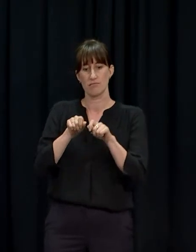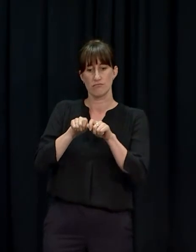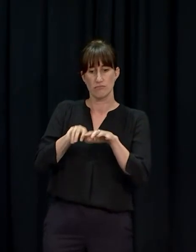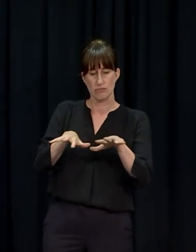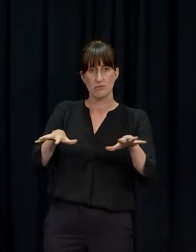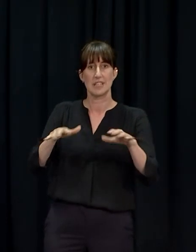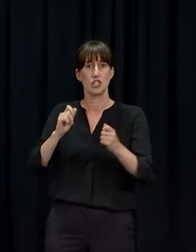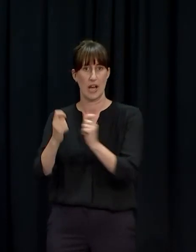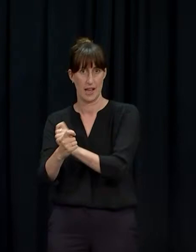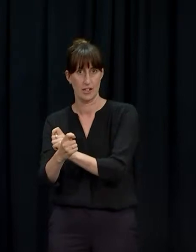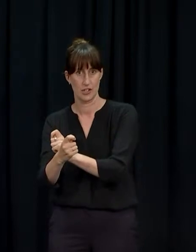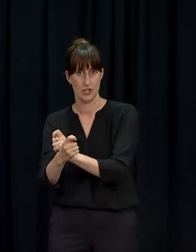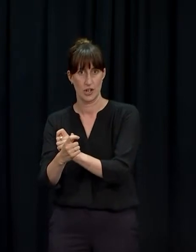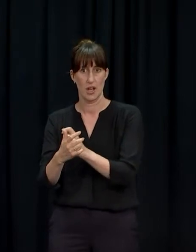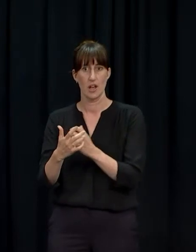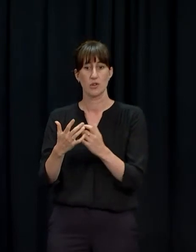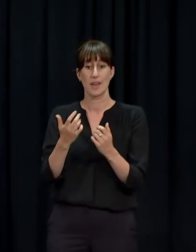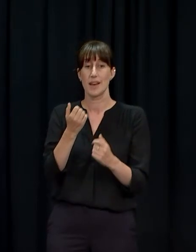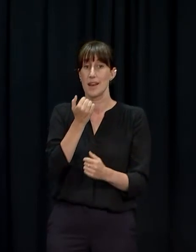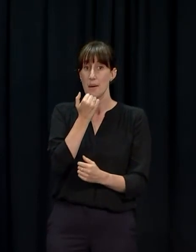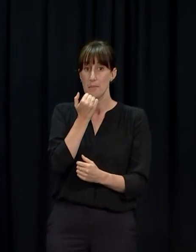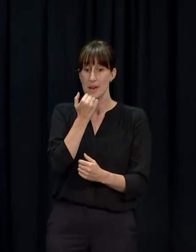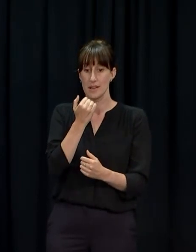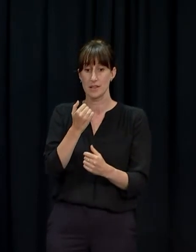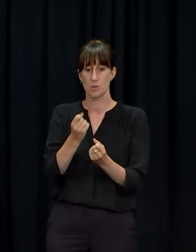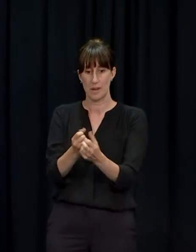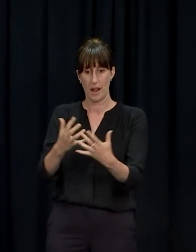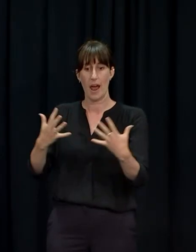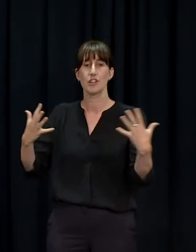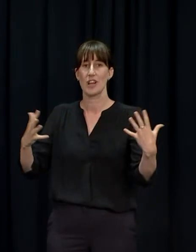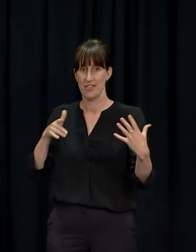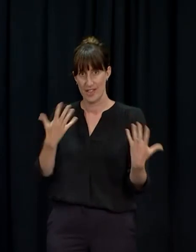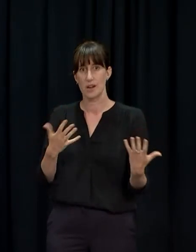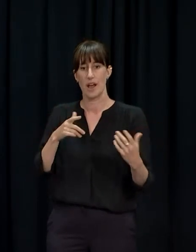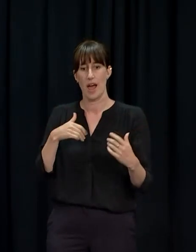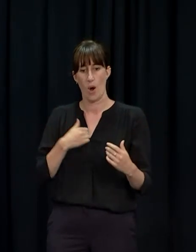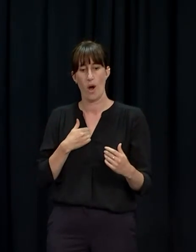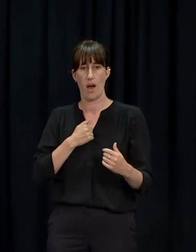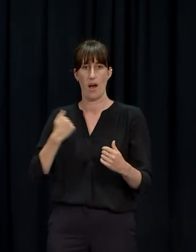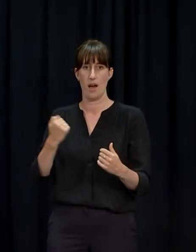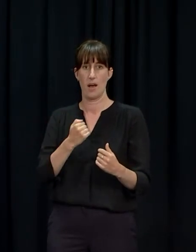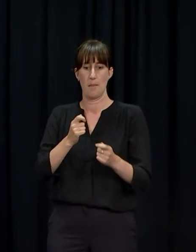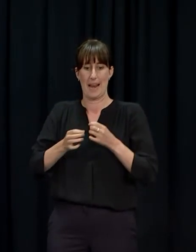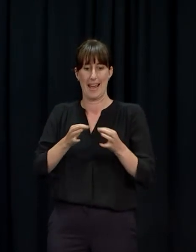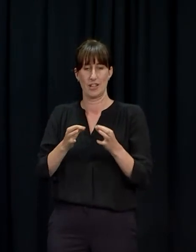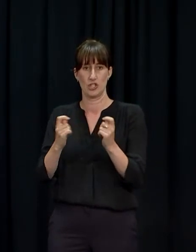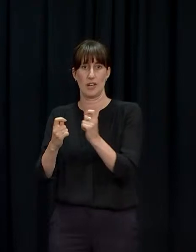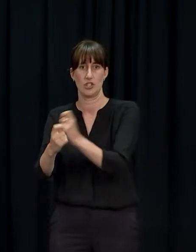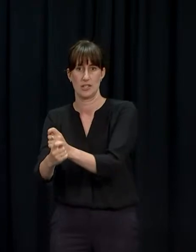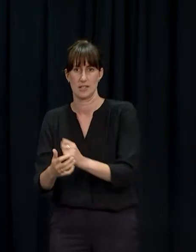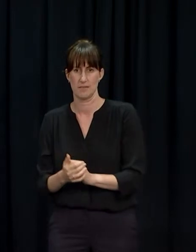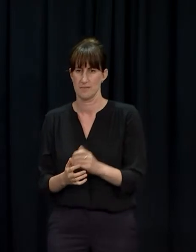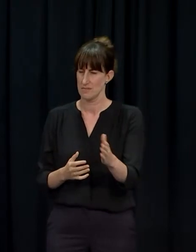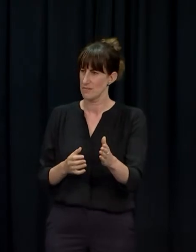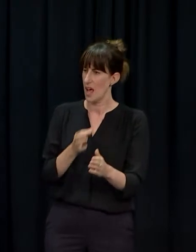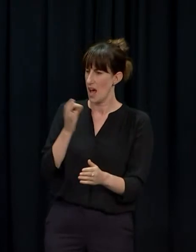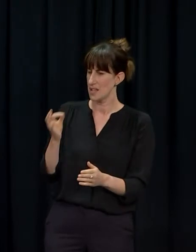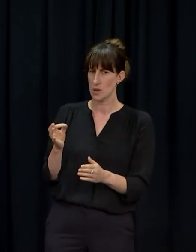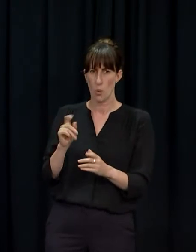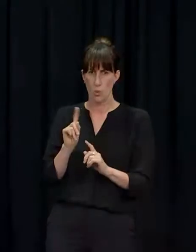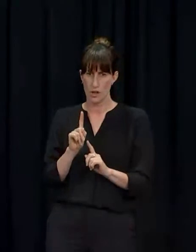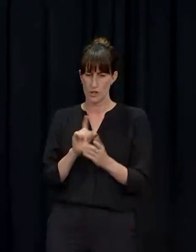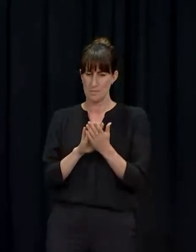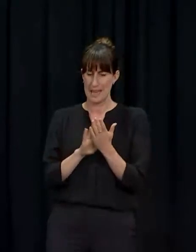and the numbers of people impacted by those become larger. Is a close contact? A close contact is